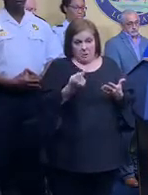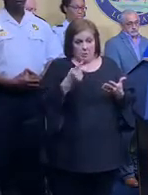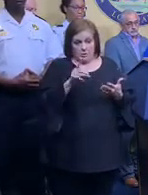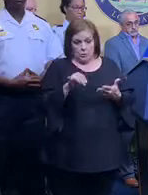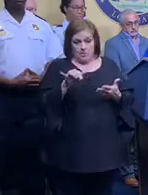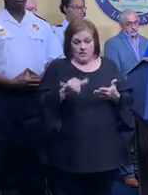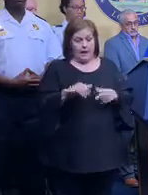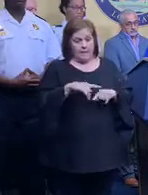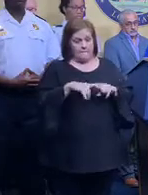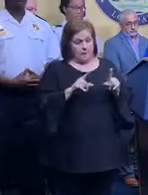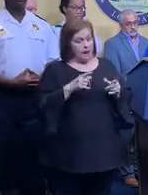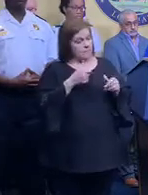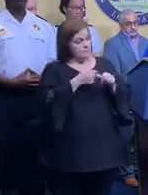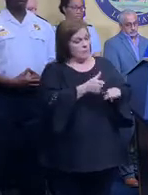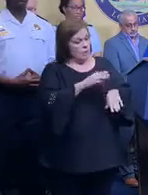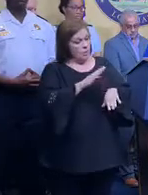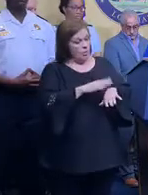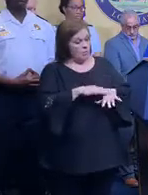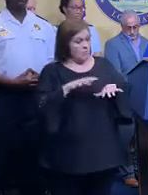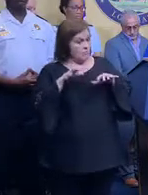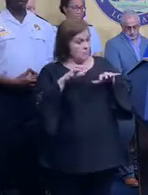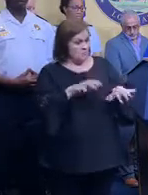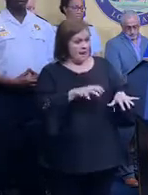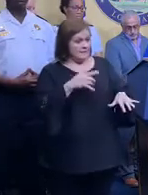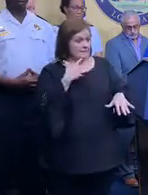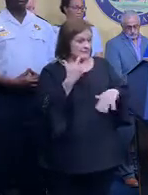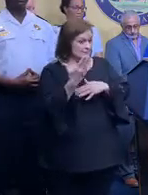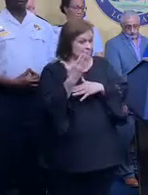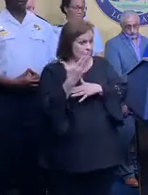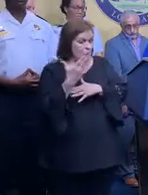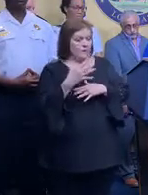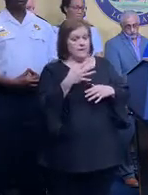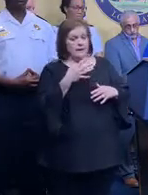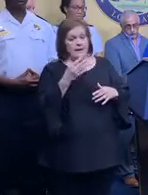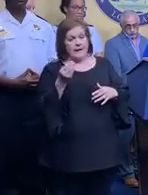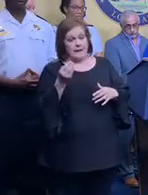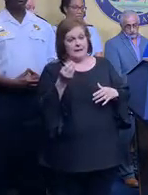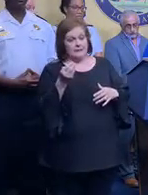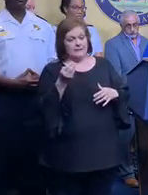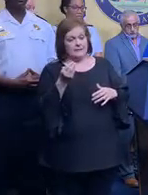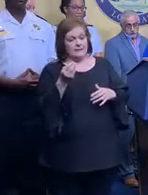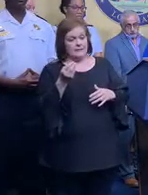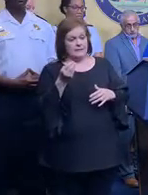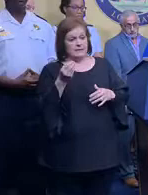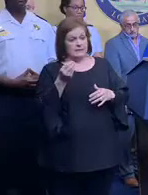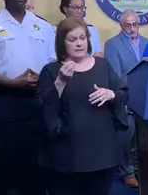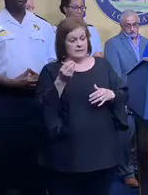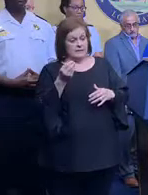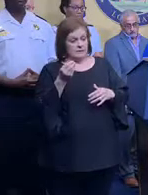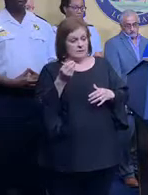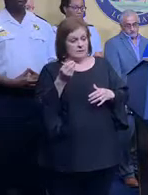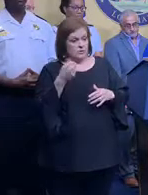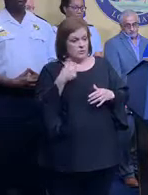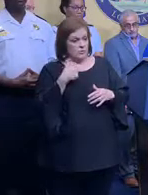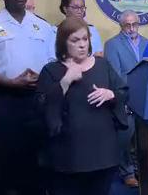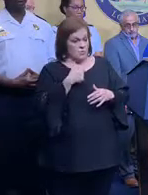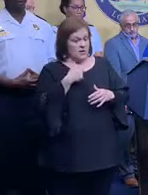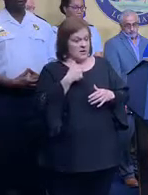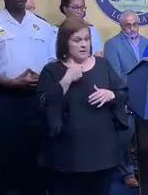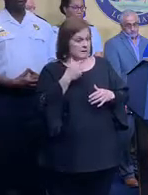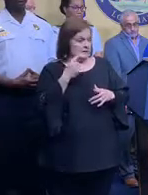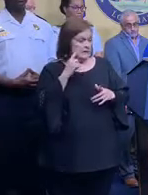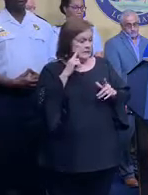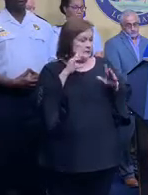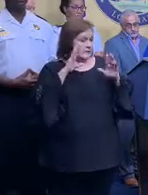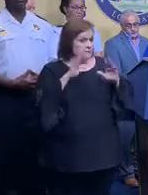think based on the heavy rainfall that we experienced this morning, I think that we